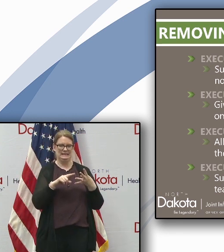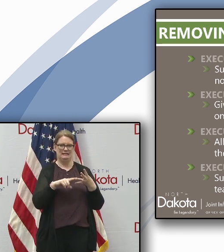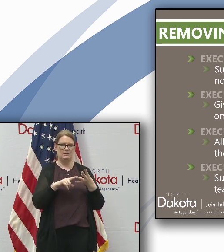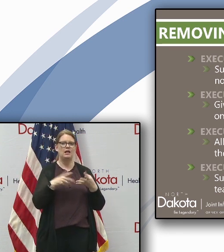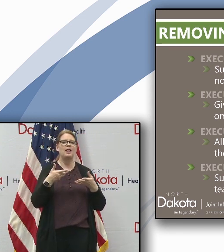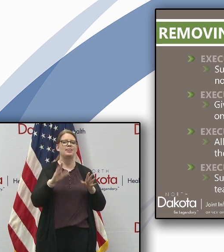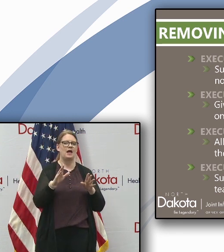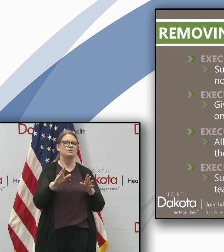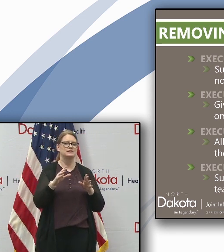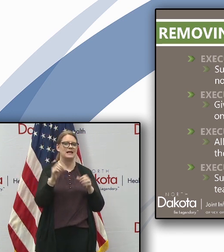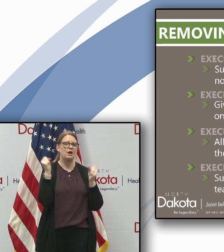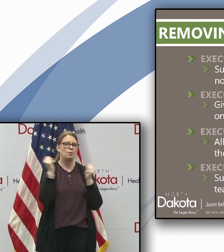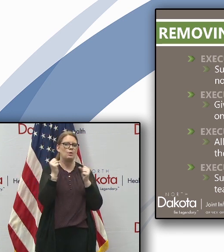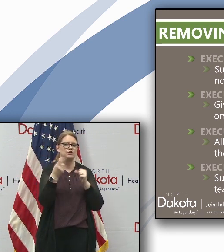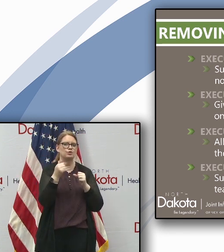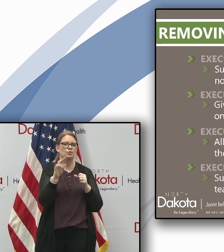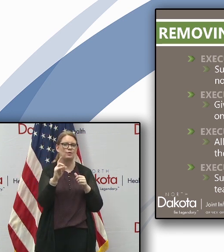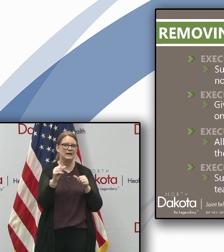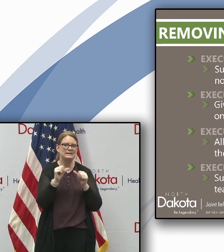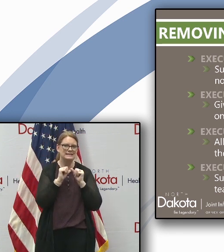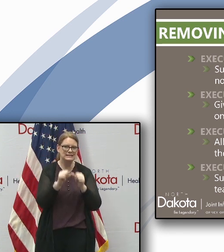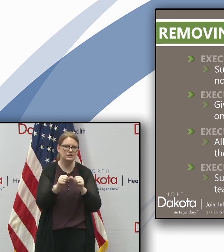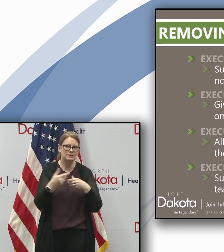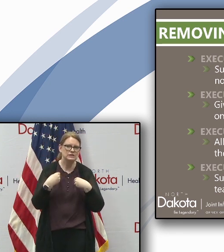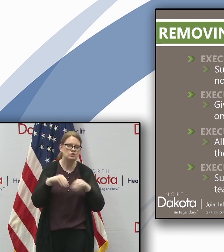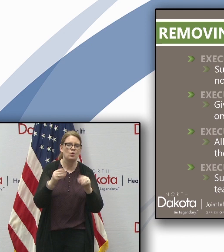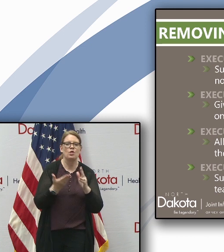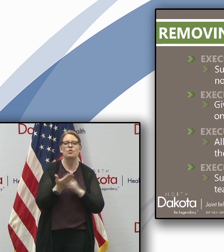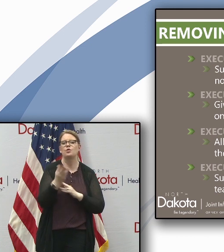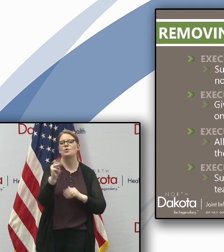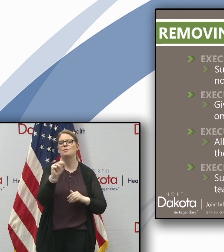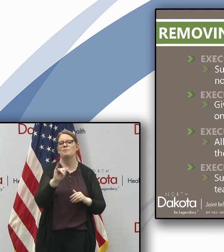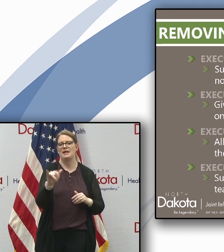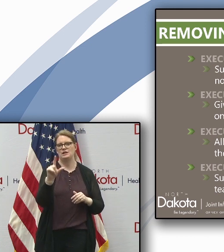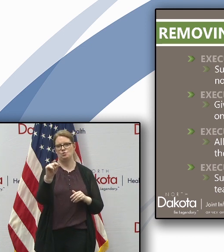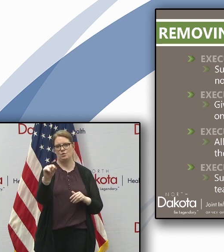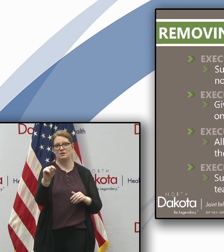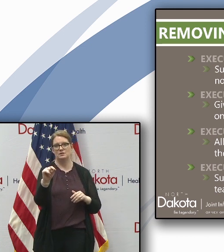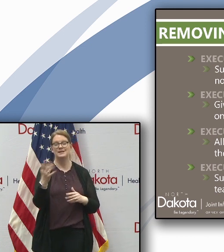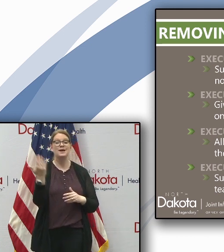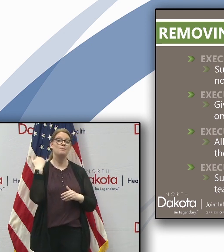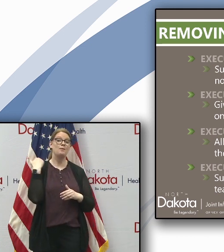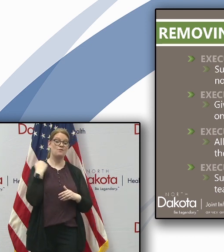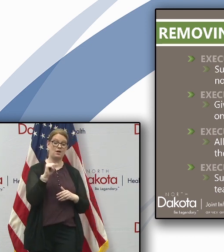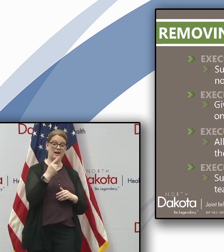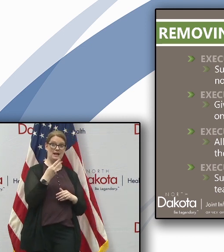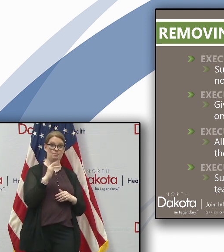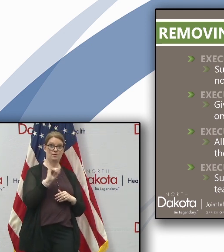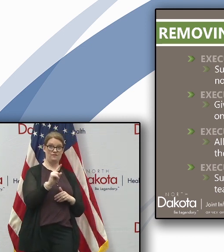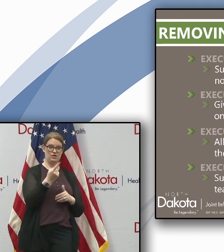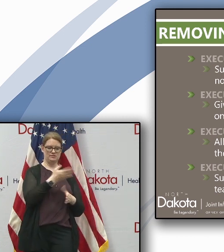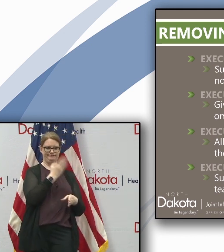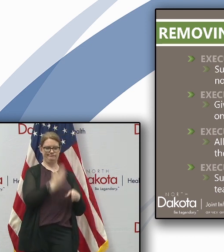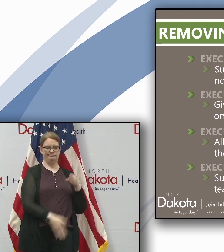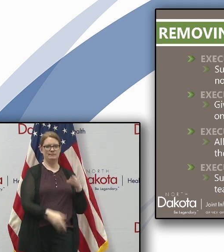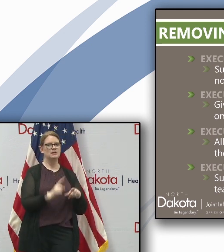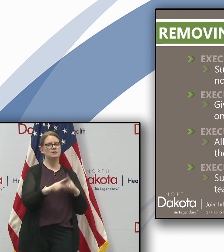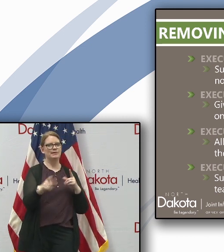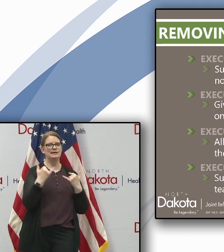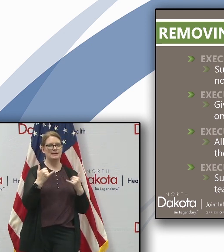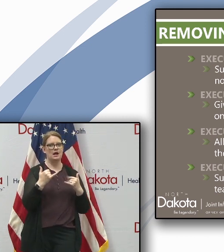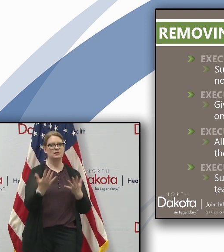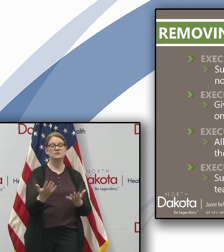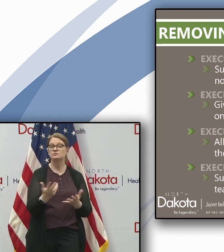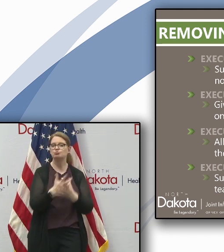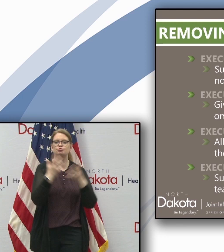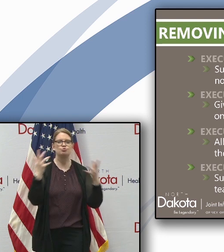that winter grade fuel to be sold through May 20th instead of the traditional April 1st date because of the oversupply